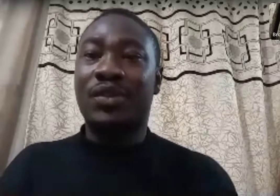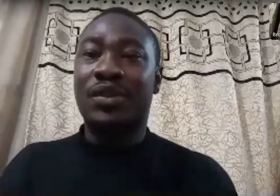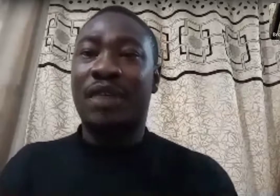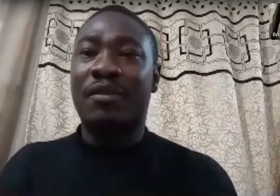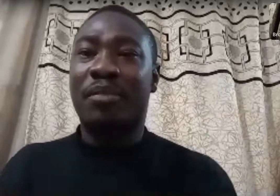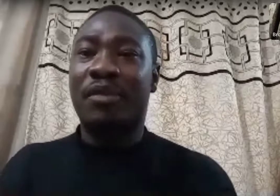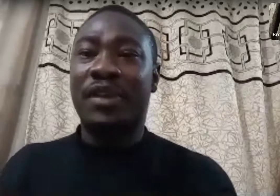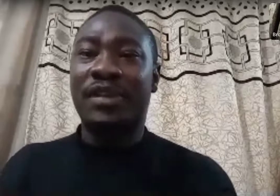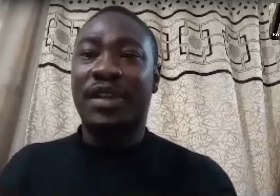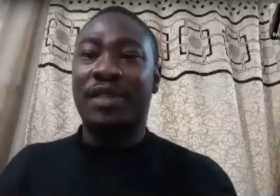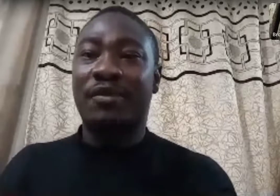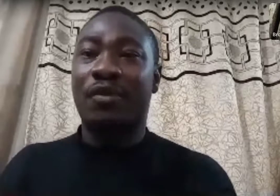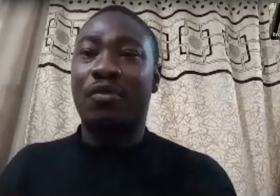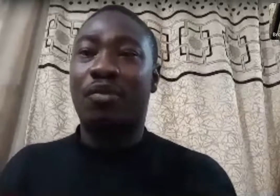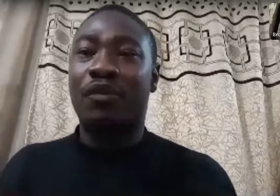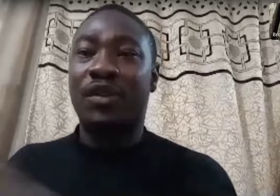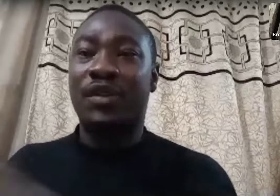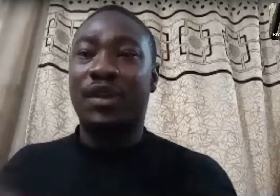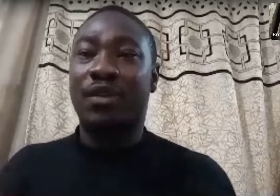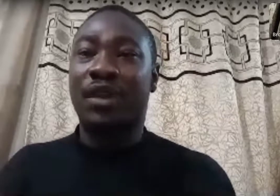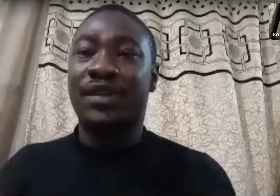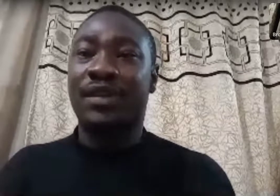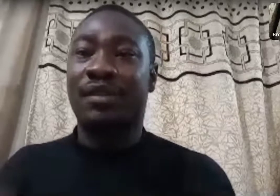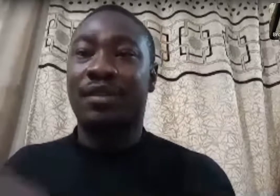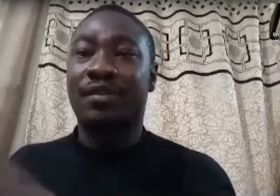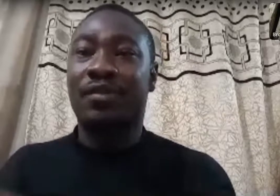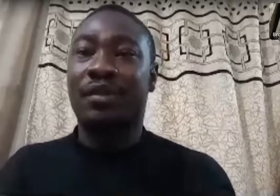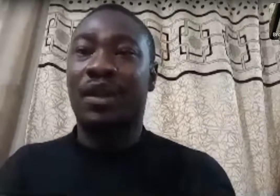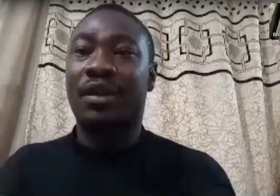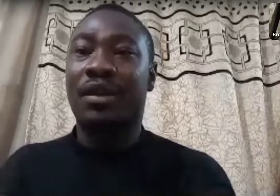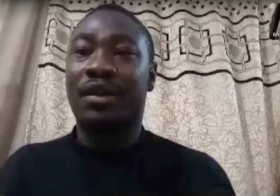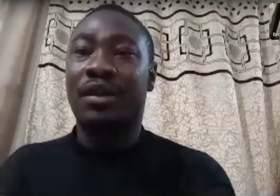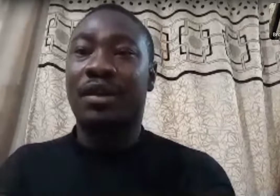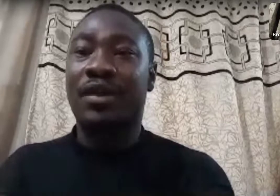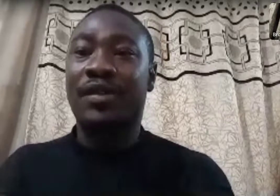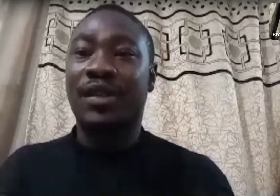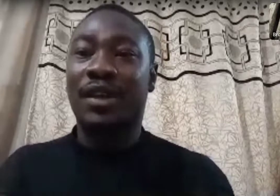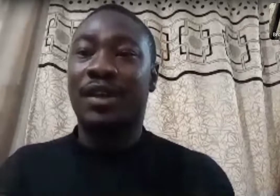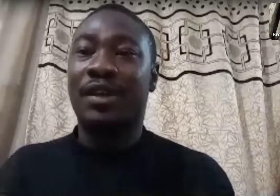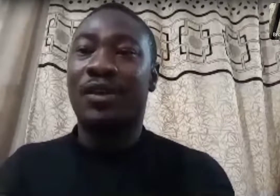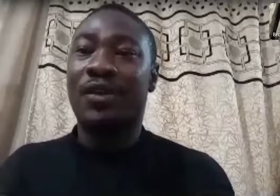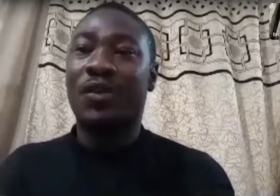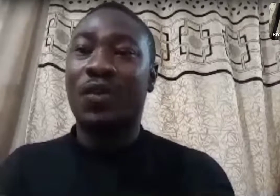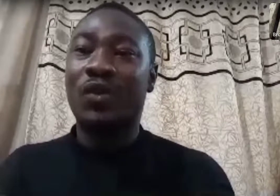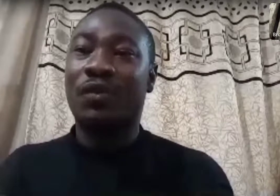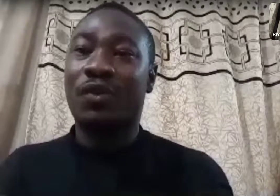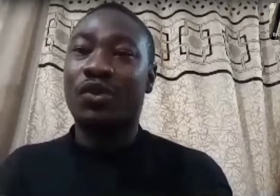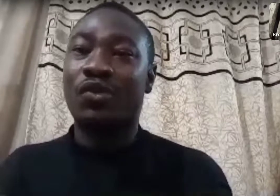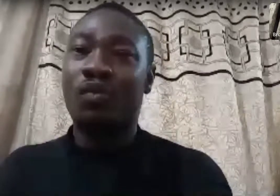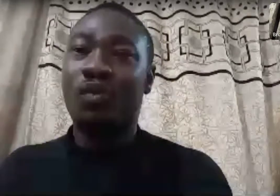we move to the second lesson for today. Let's see those of us who are really